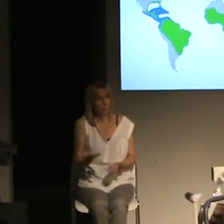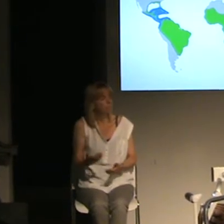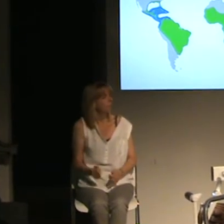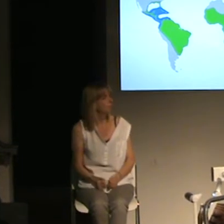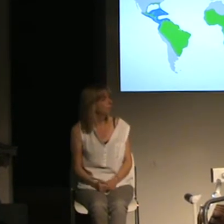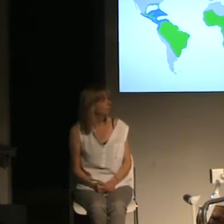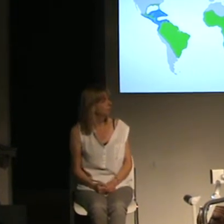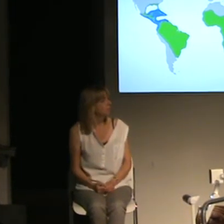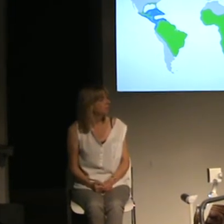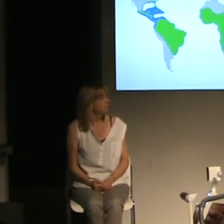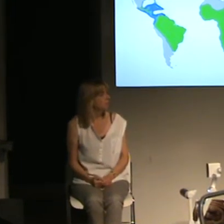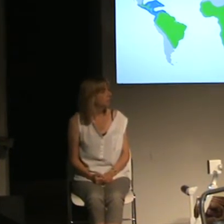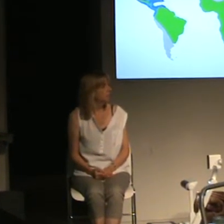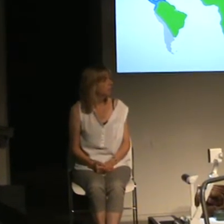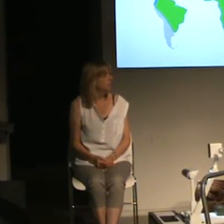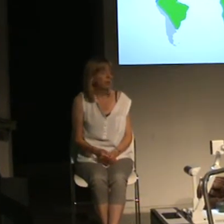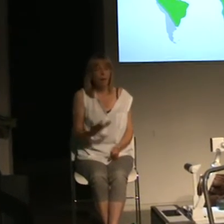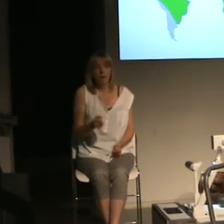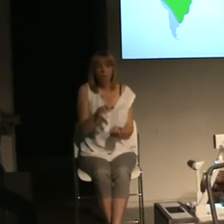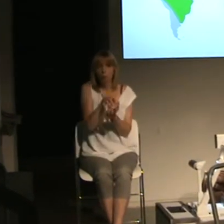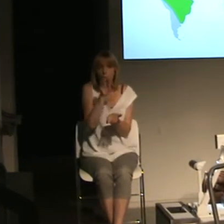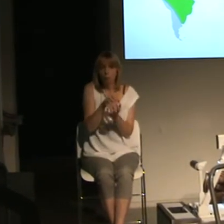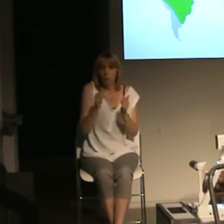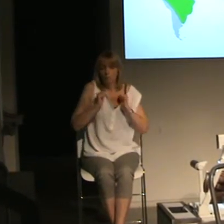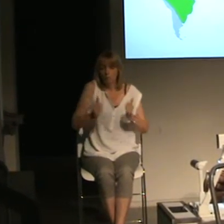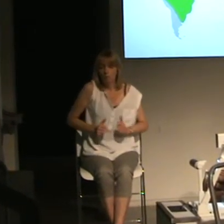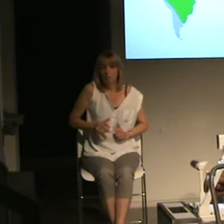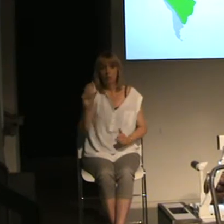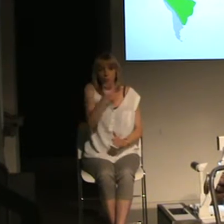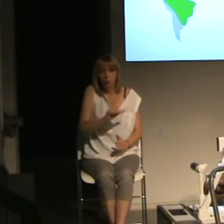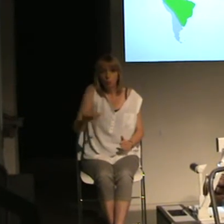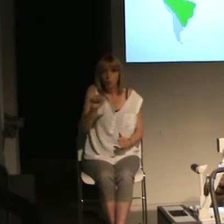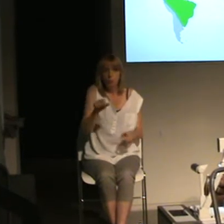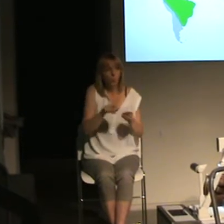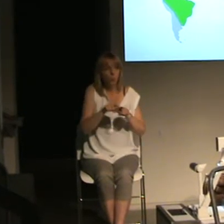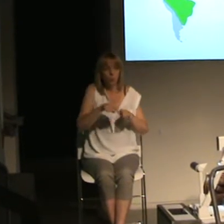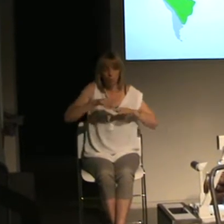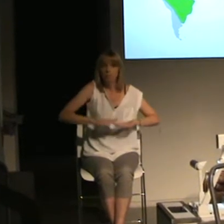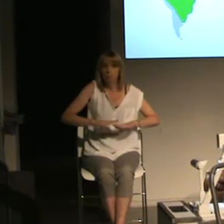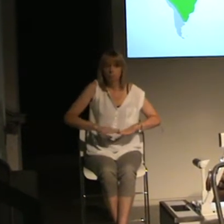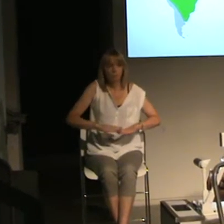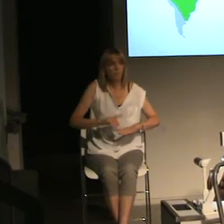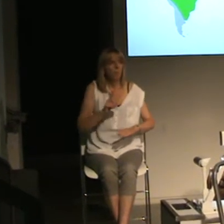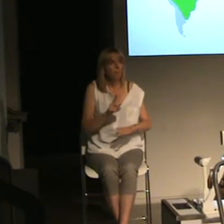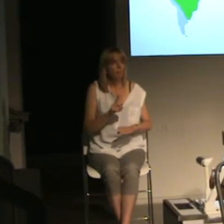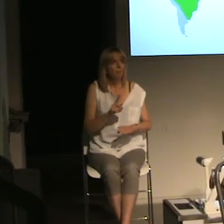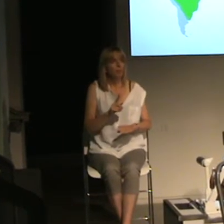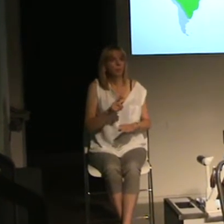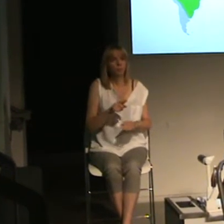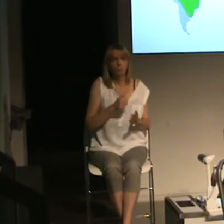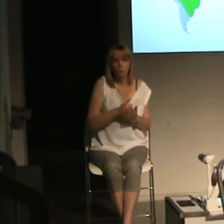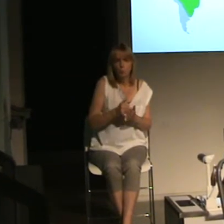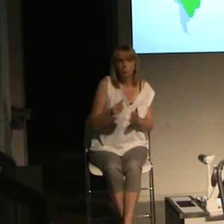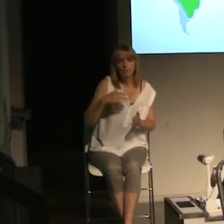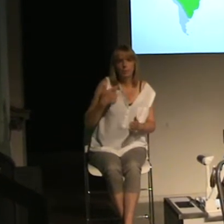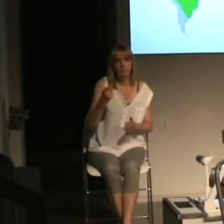is. There are crocodile farms within Europe, within England even, but in the wild they're only in the tropics.